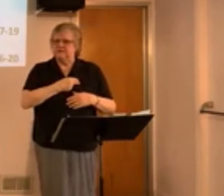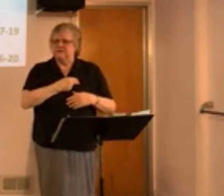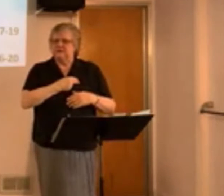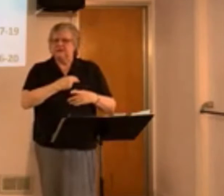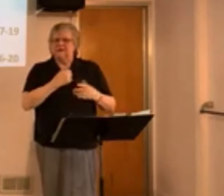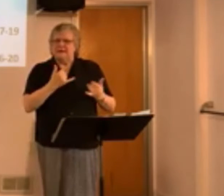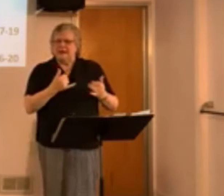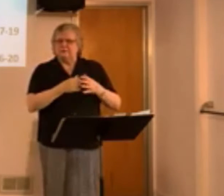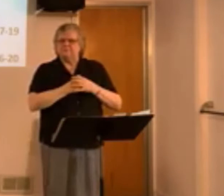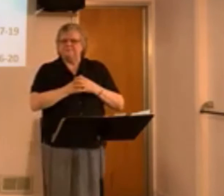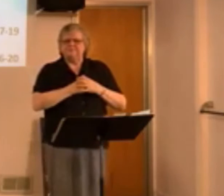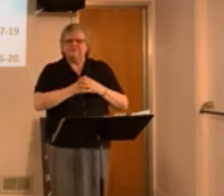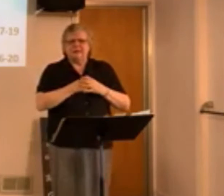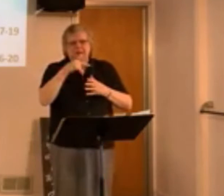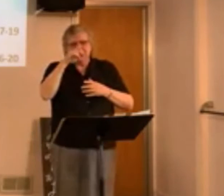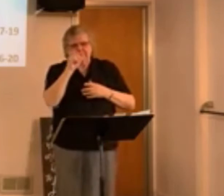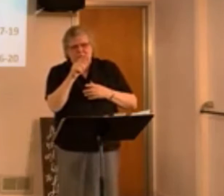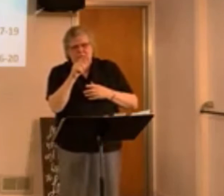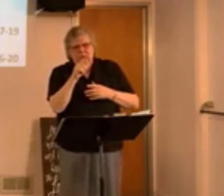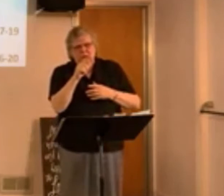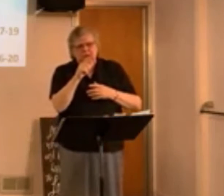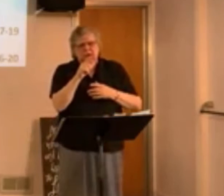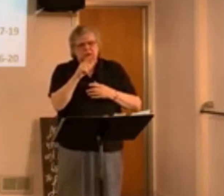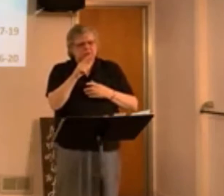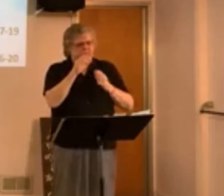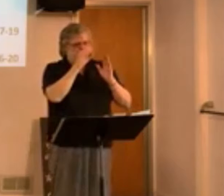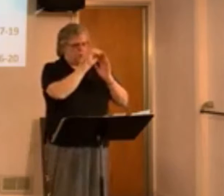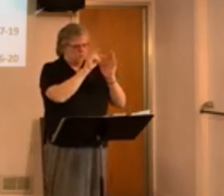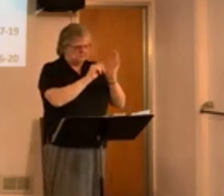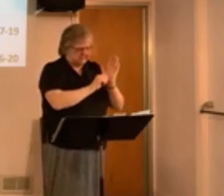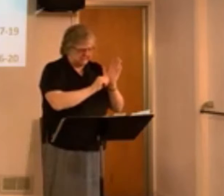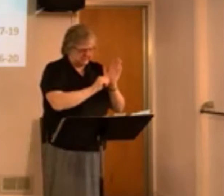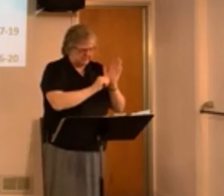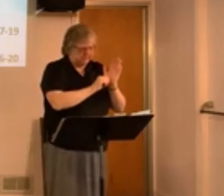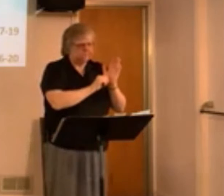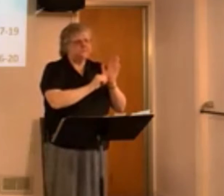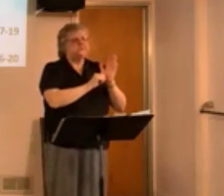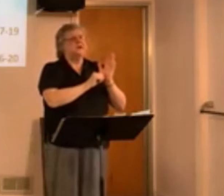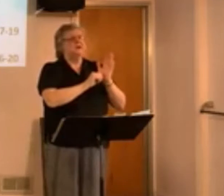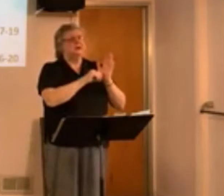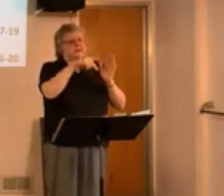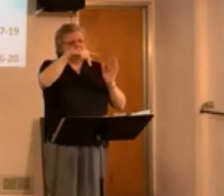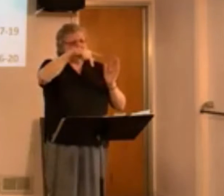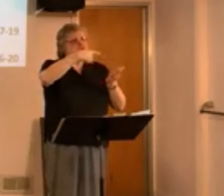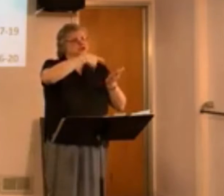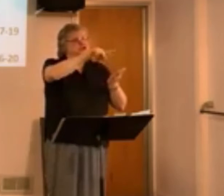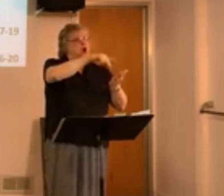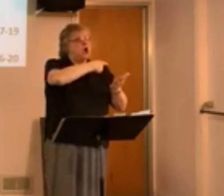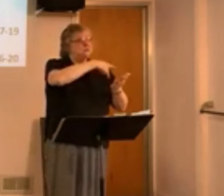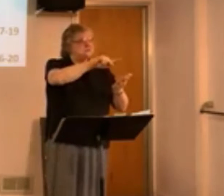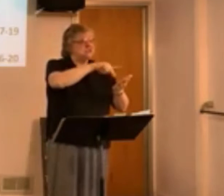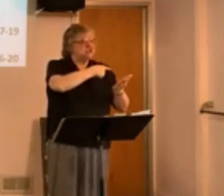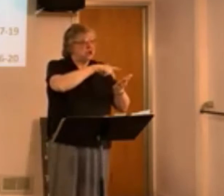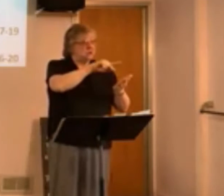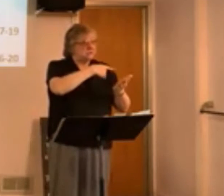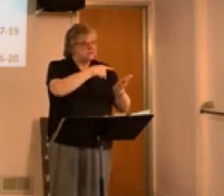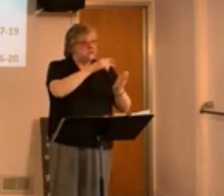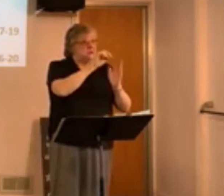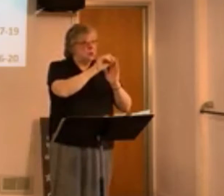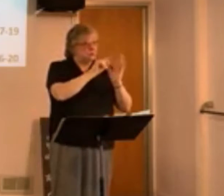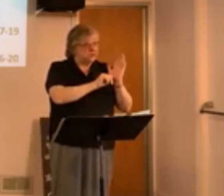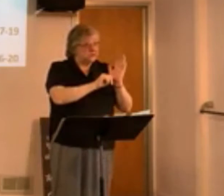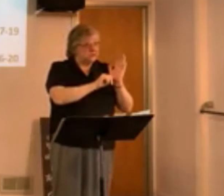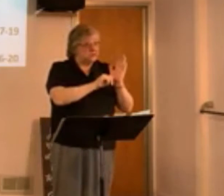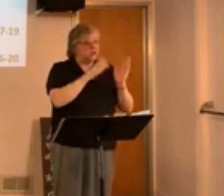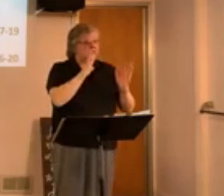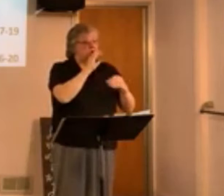he ties the Old Testament, you can look up later, Psalm number 68, the Old Testament